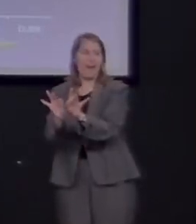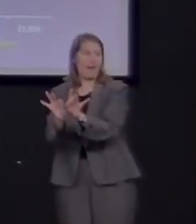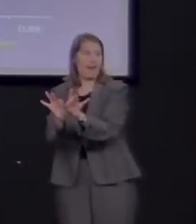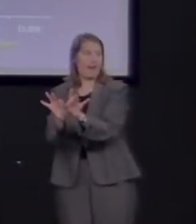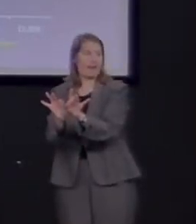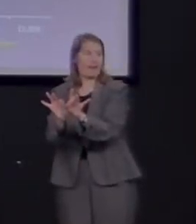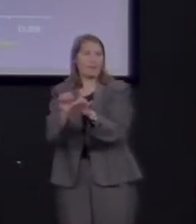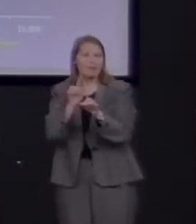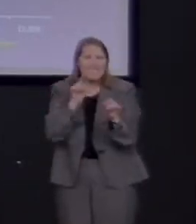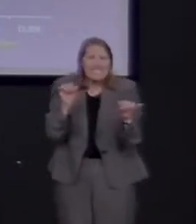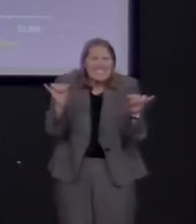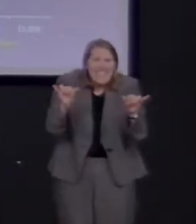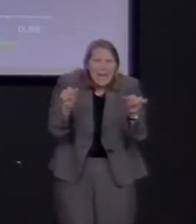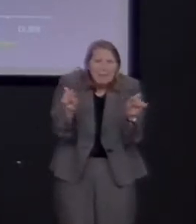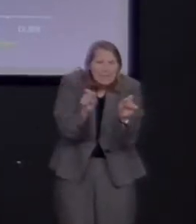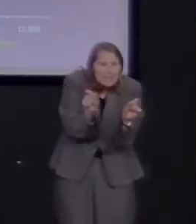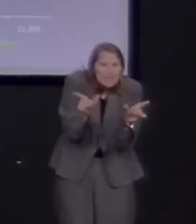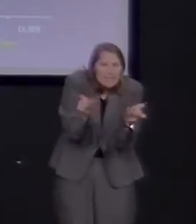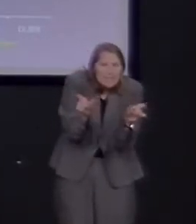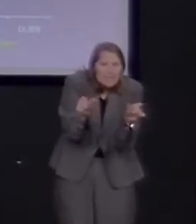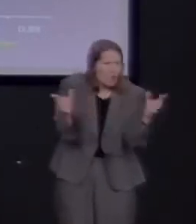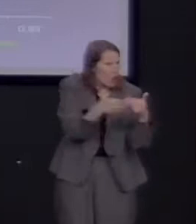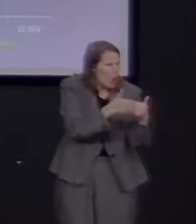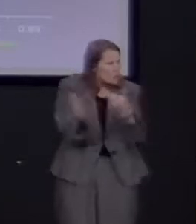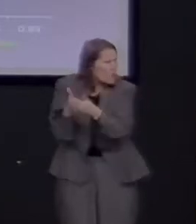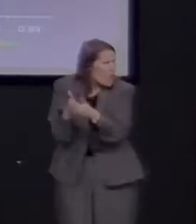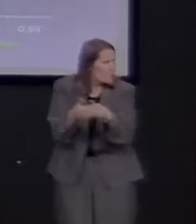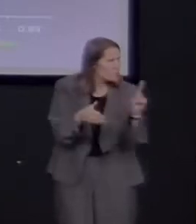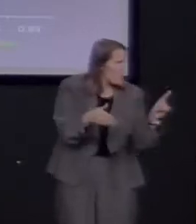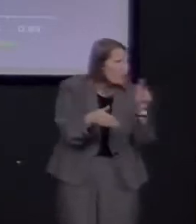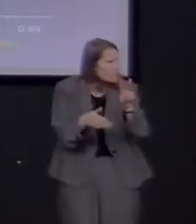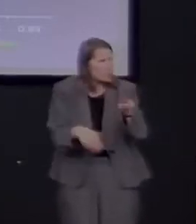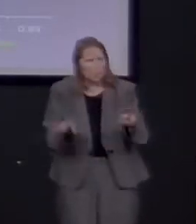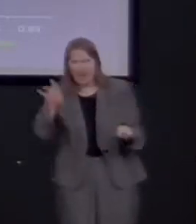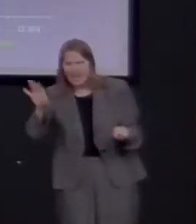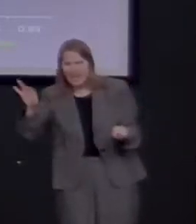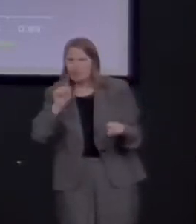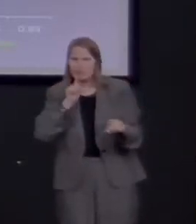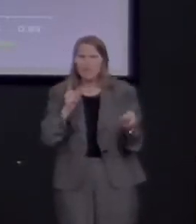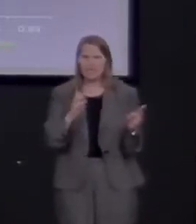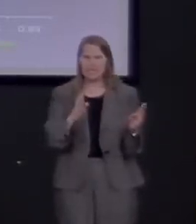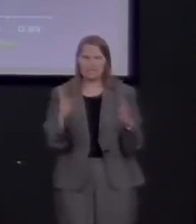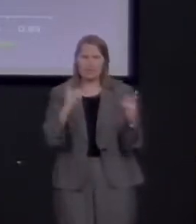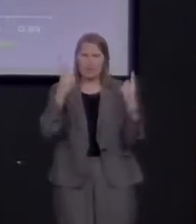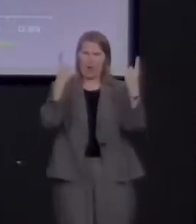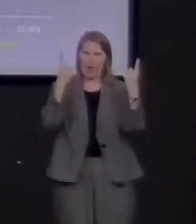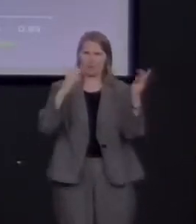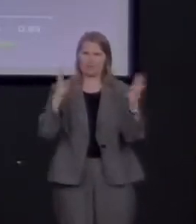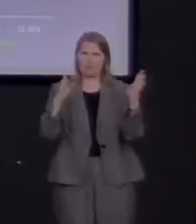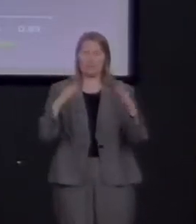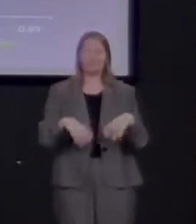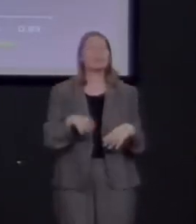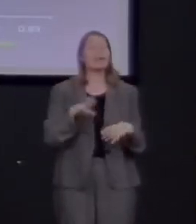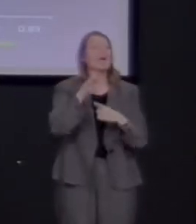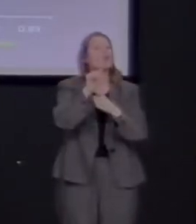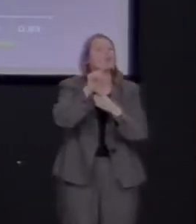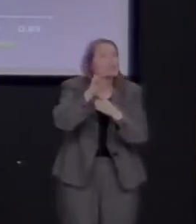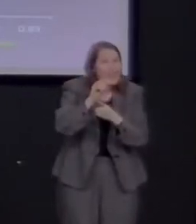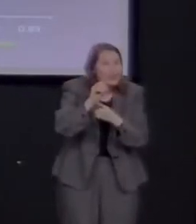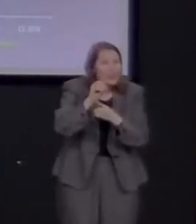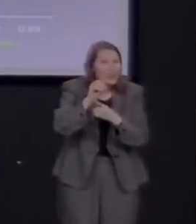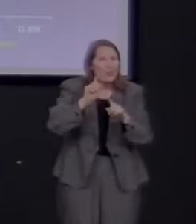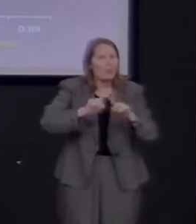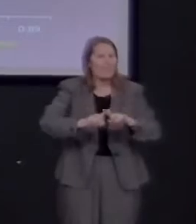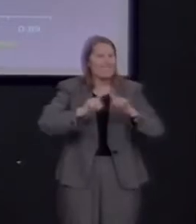numerical distance in both cases, 1 versus 2 and 8 versus 9, is 1. But their ratio differs. So ratio gives you an